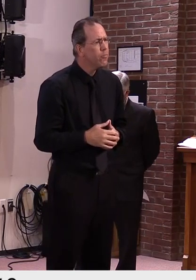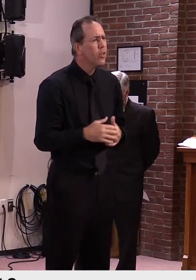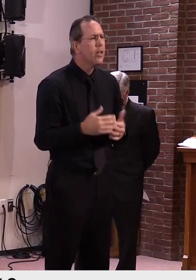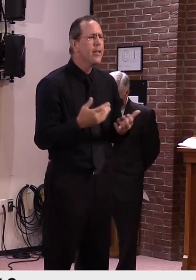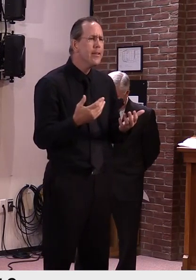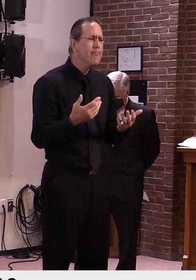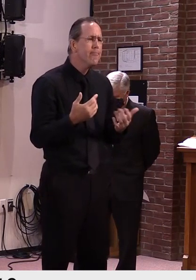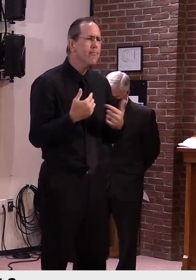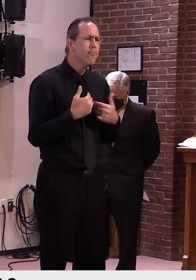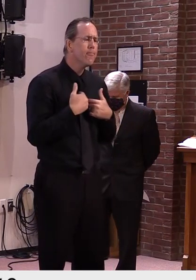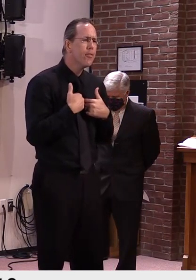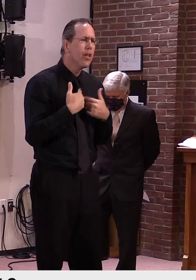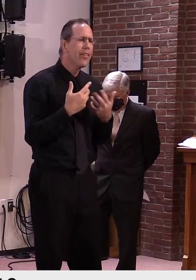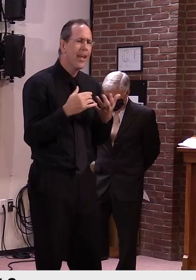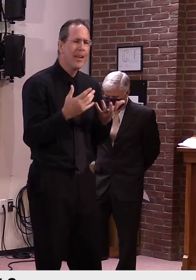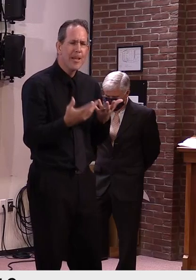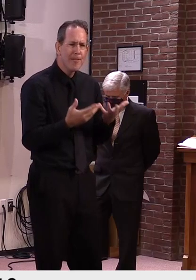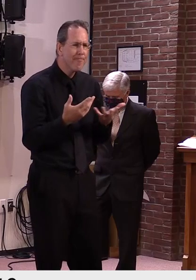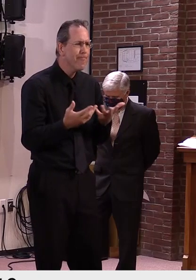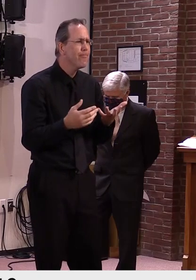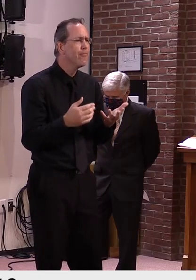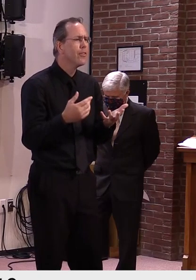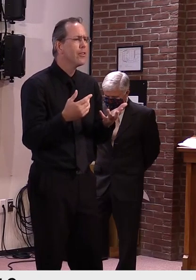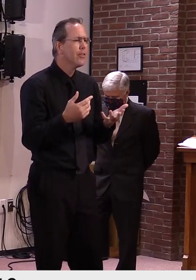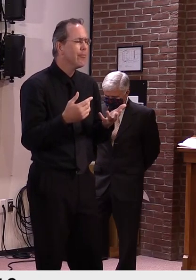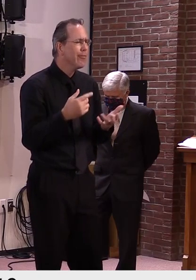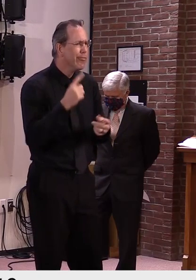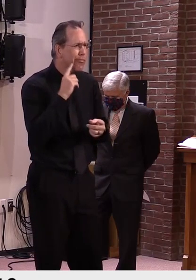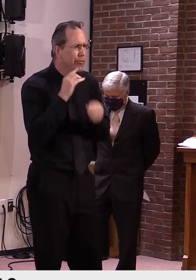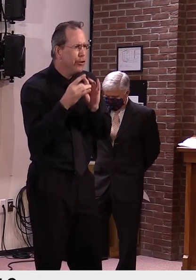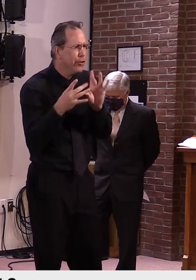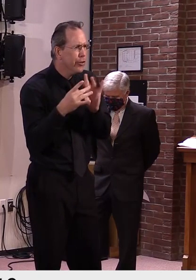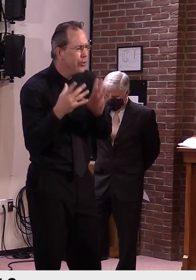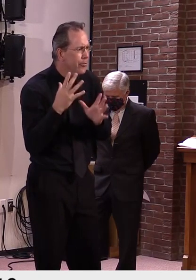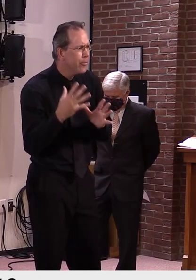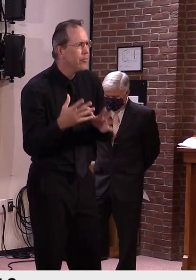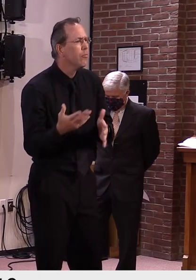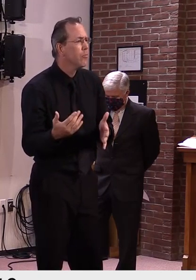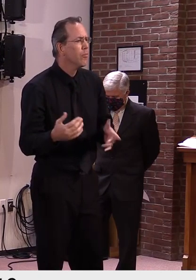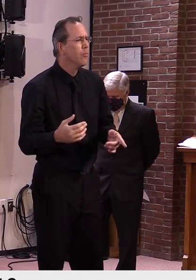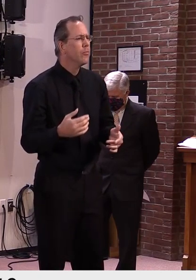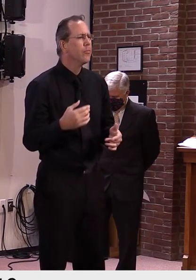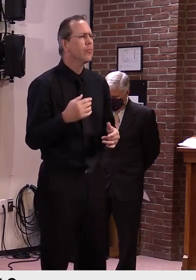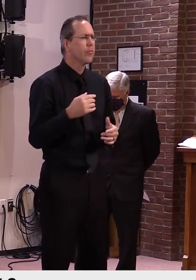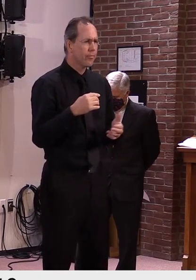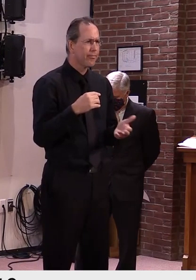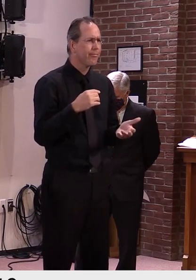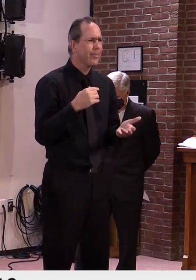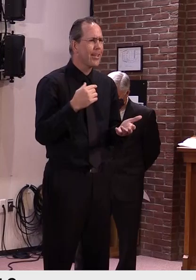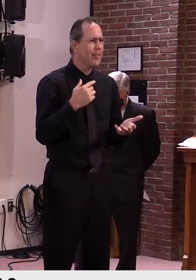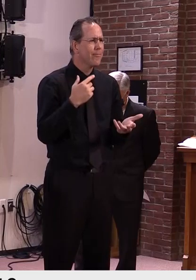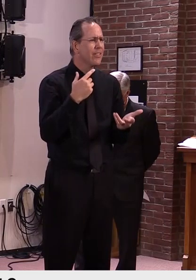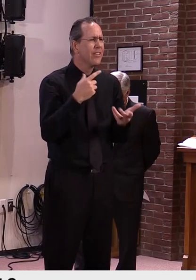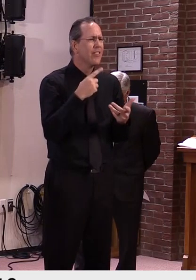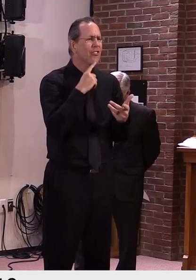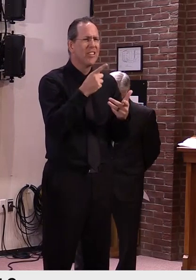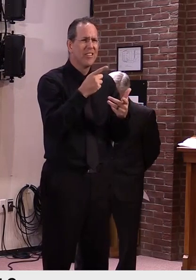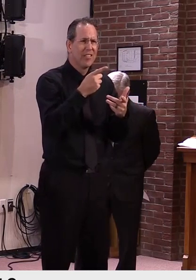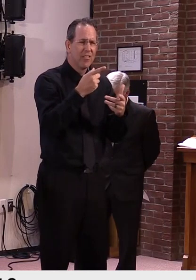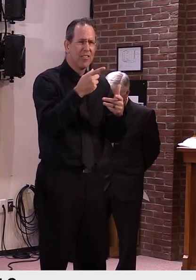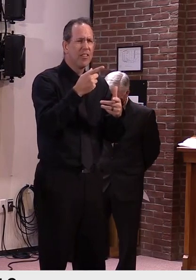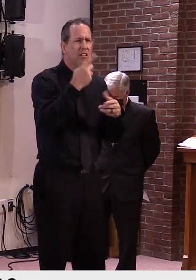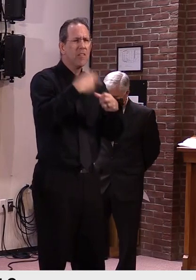reform space, if you will, is complete with really difficult medical questions on which people absolutely do